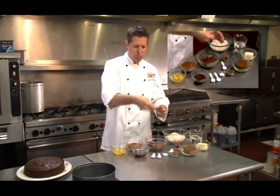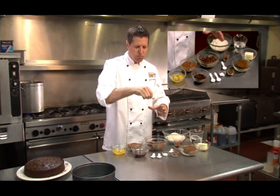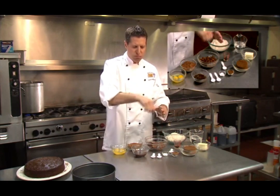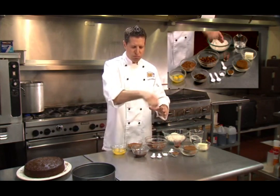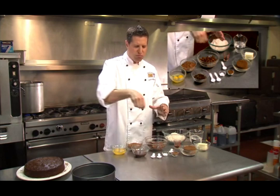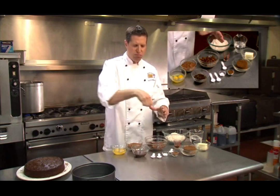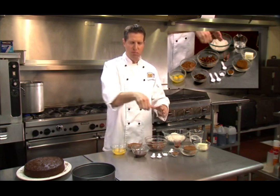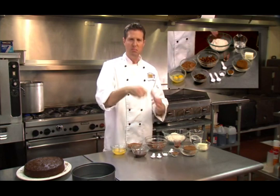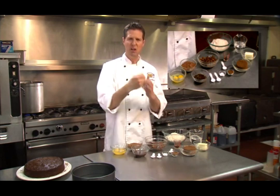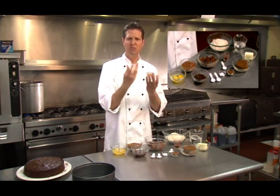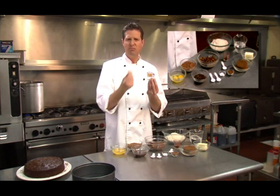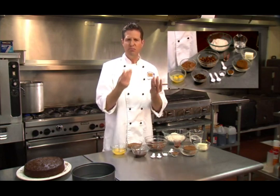Mashing lightly with a fork.